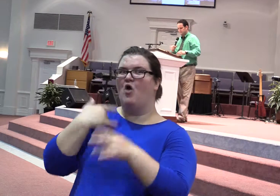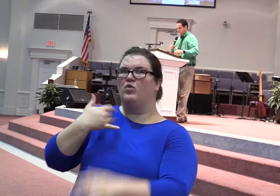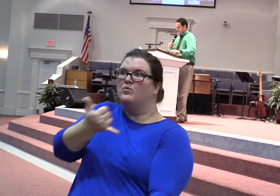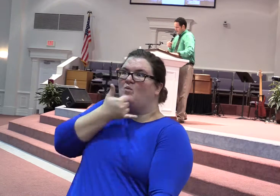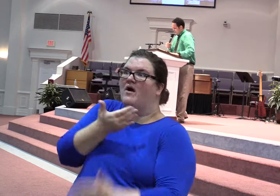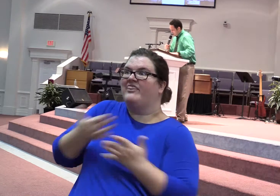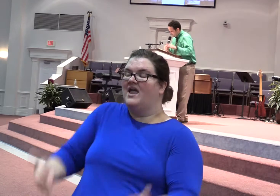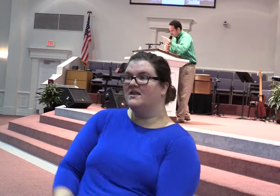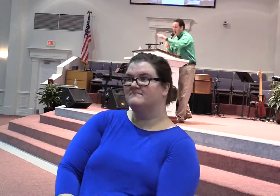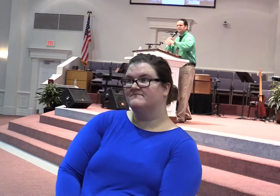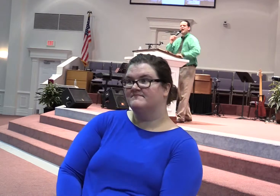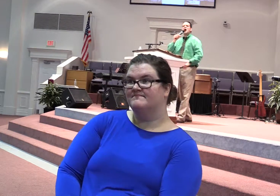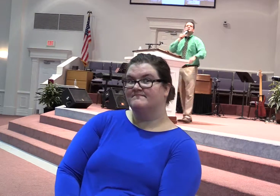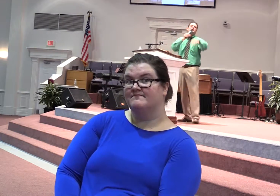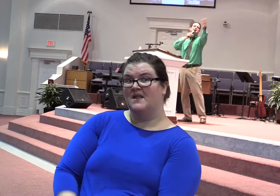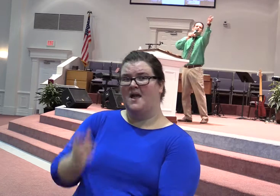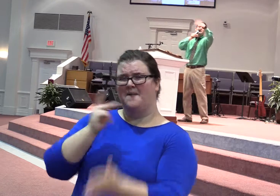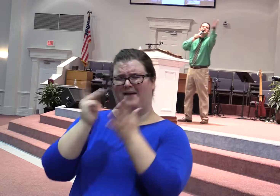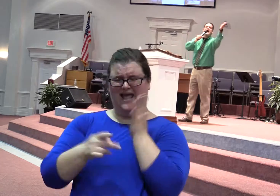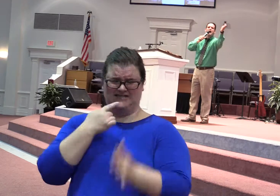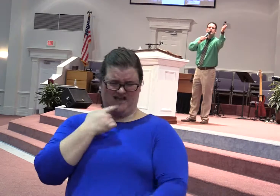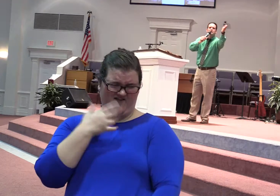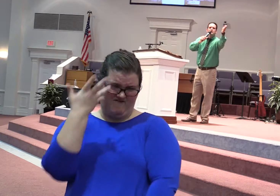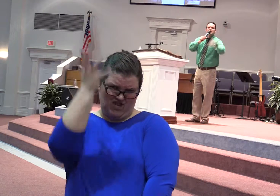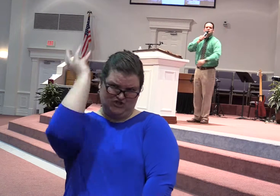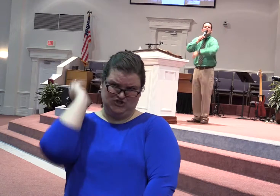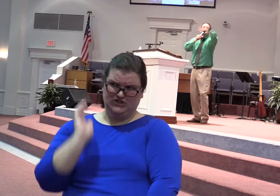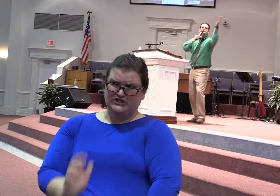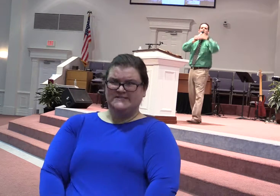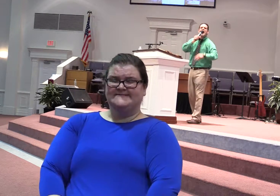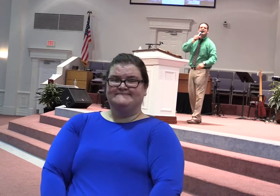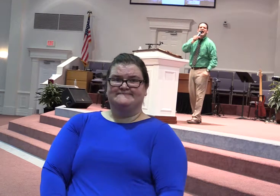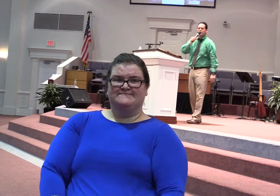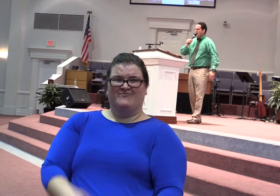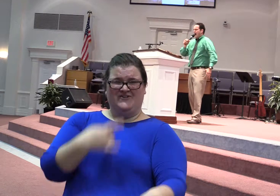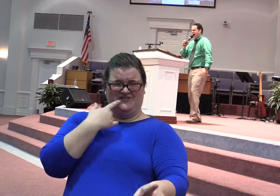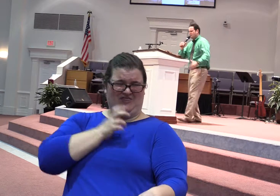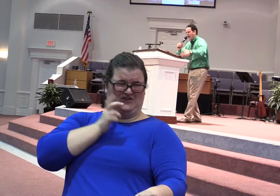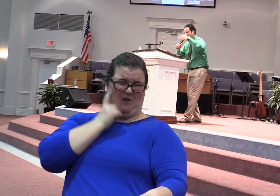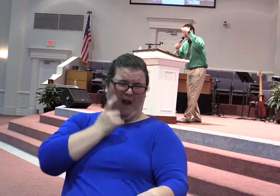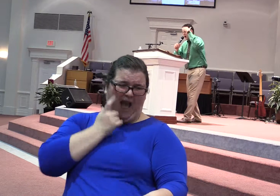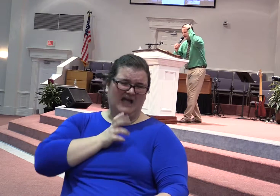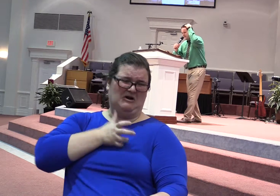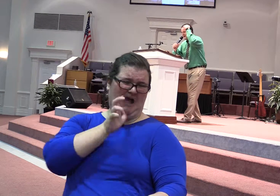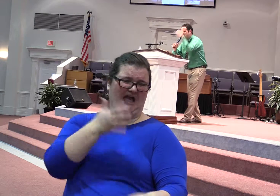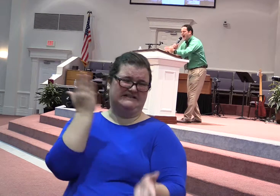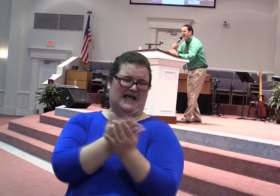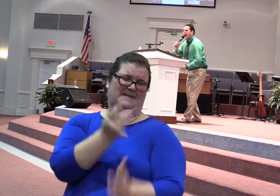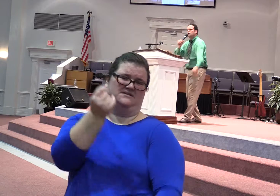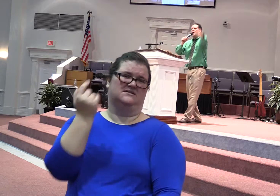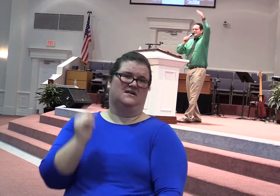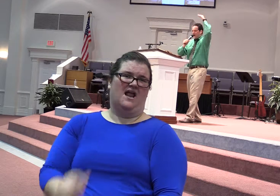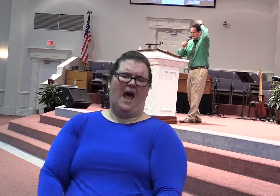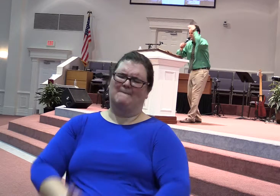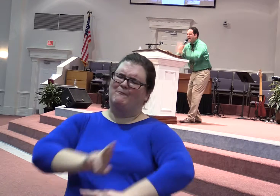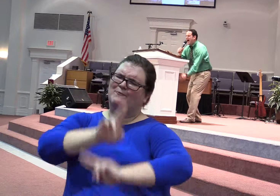Come on. Because Paul said, I'll cut this junk out. Come on. Cut this crying out. Come on. I'm ready not only to be